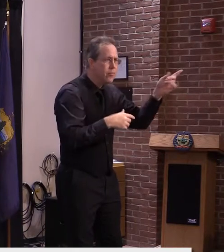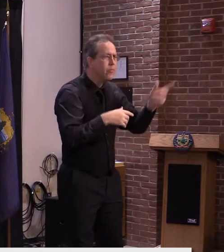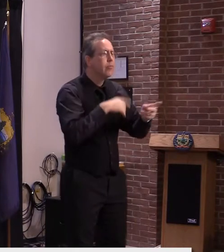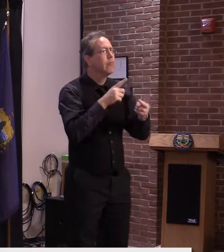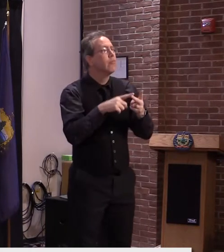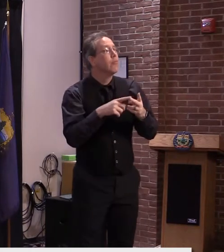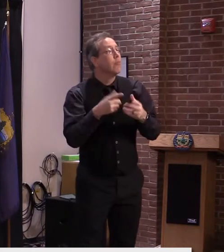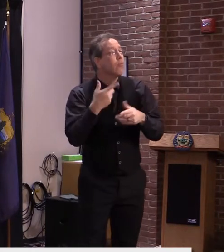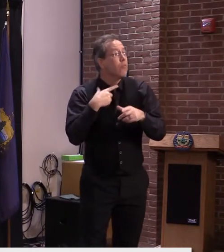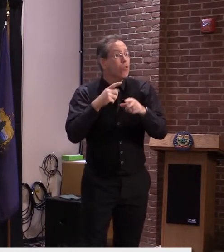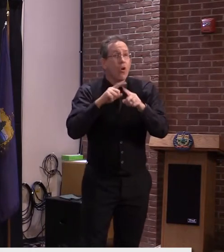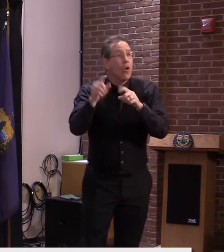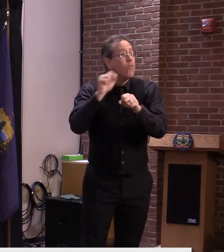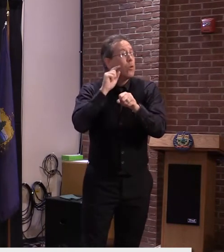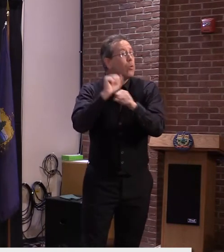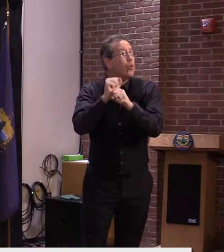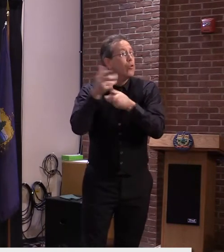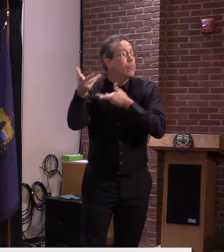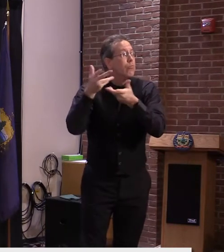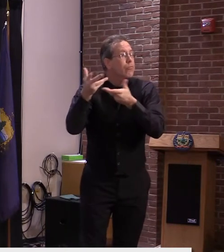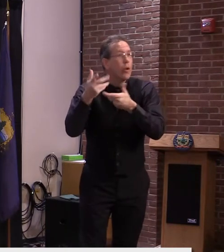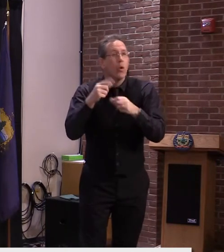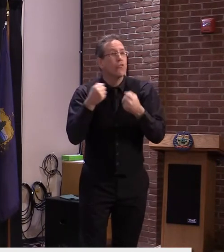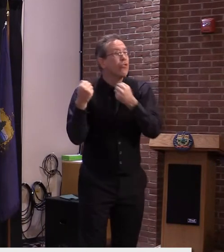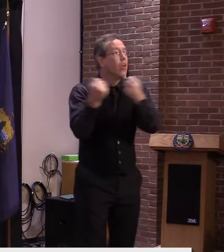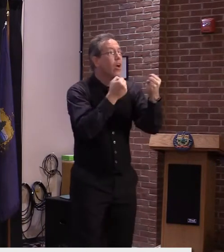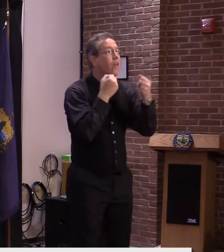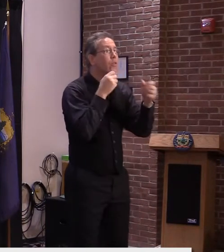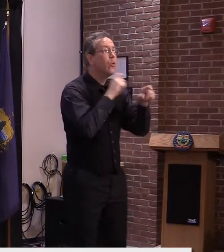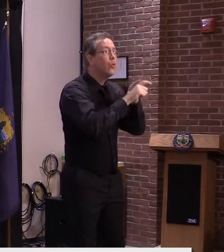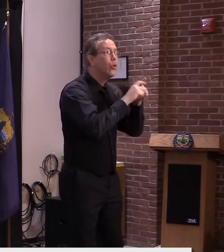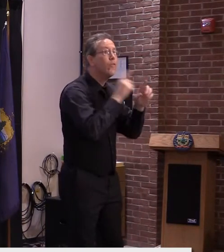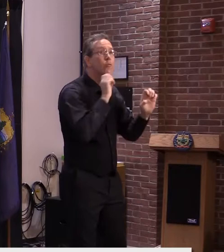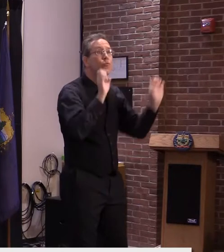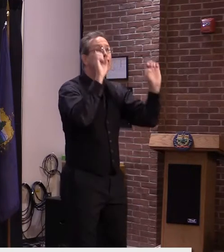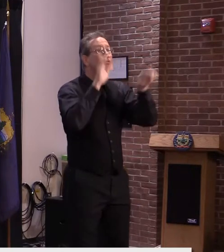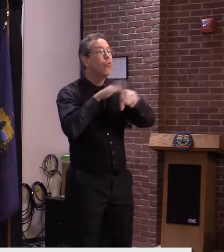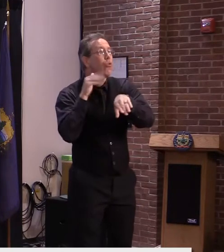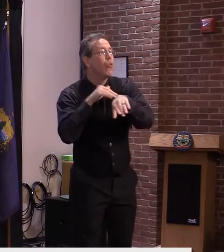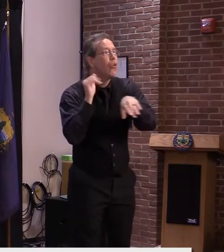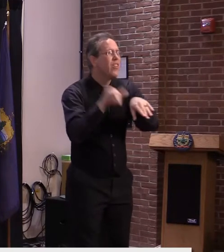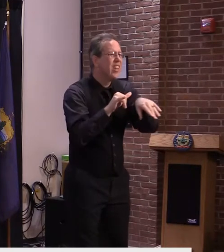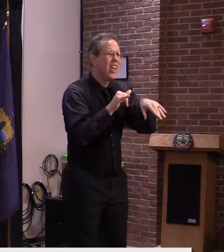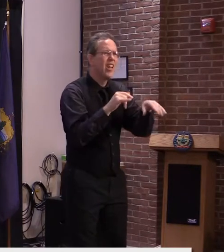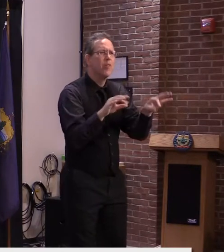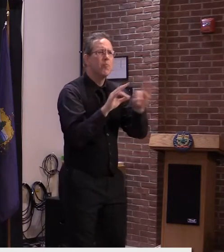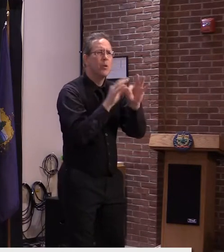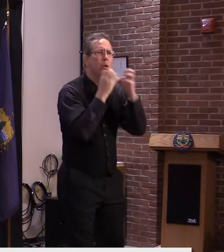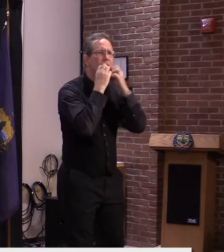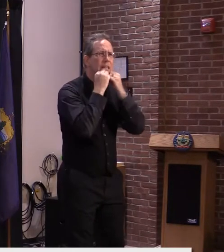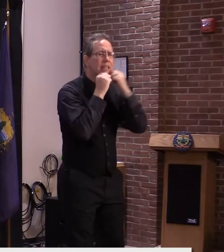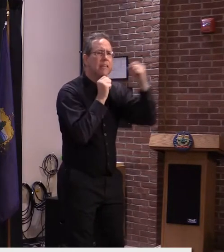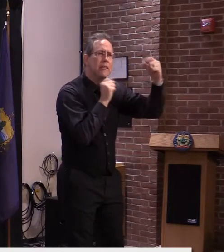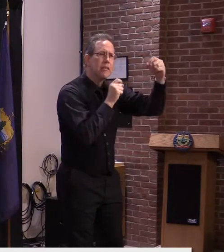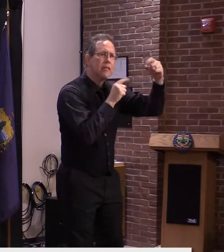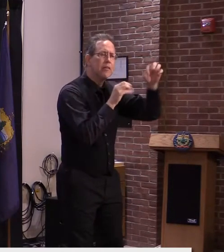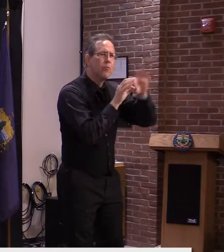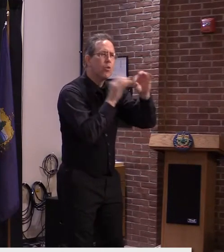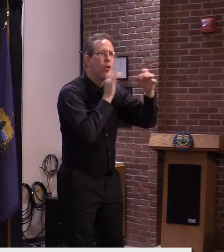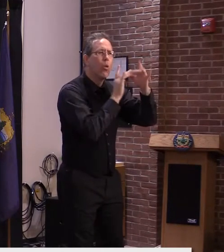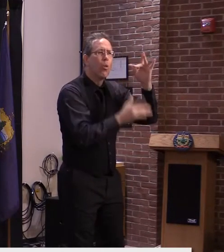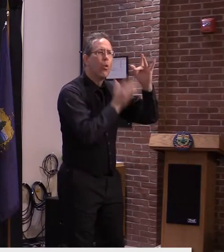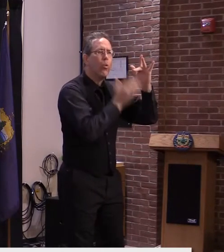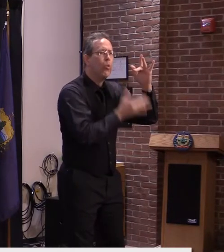doctors, nurses, caseworkers, and to be in touch with our loved ones. In short, many people in Vermont do not have